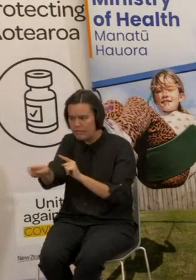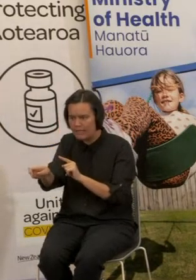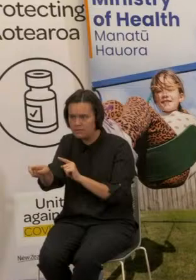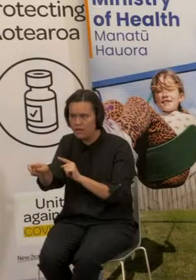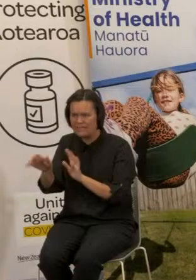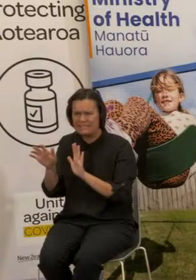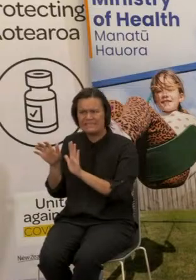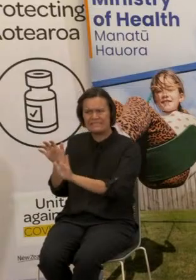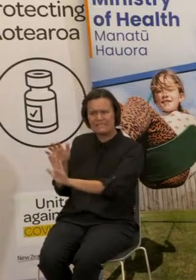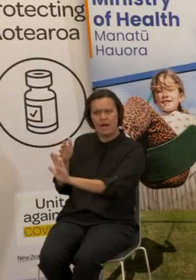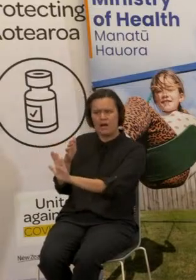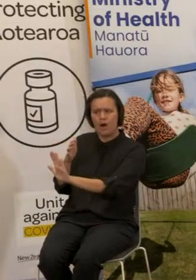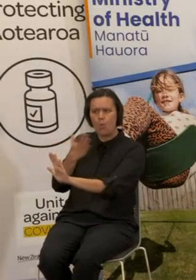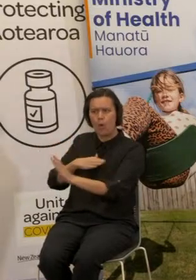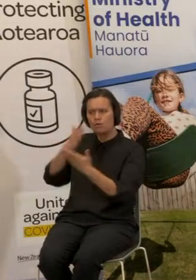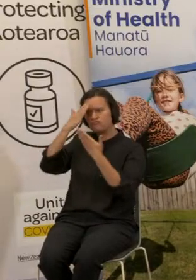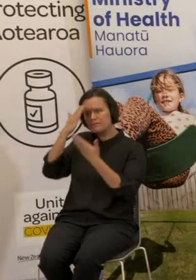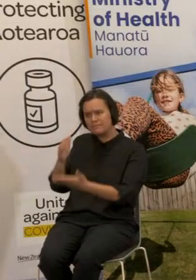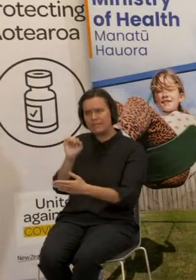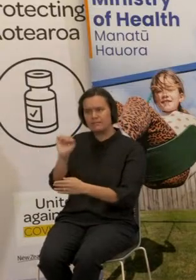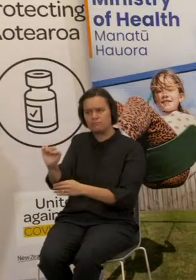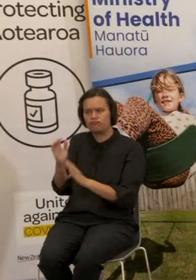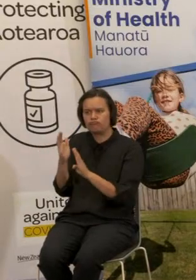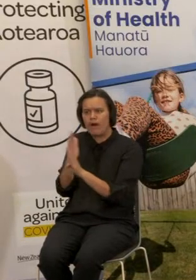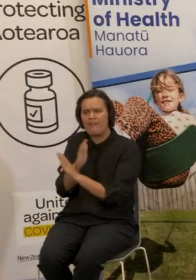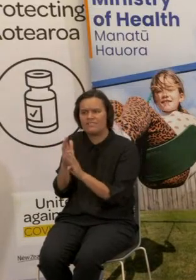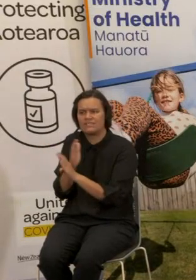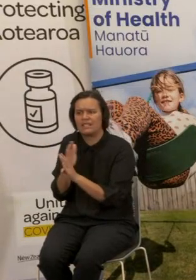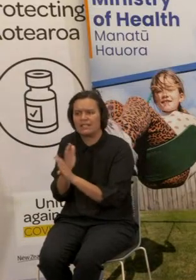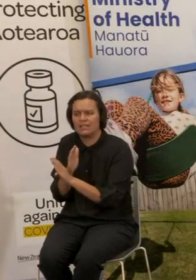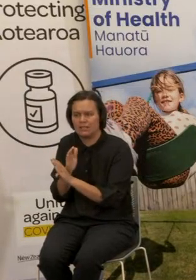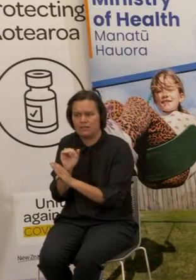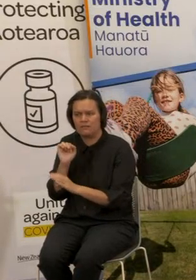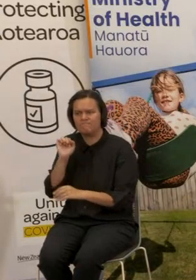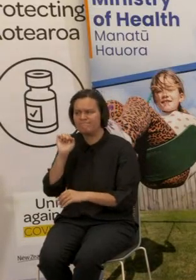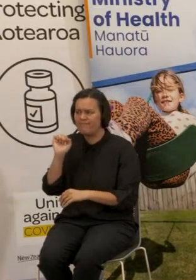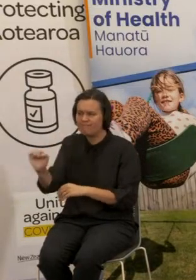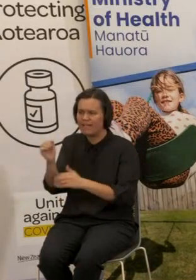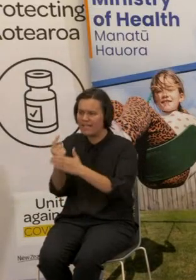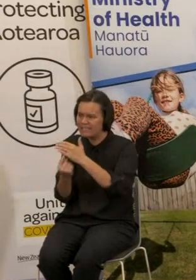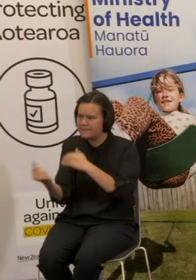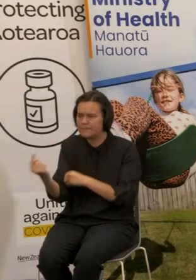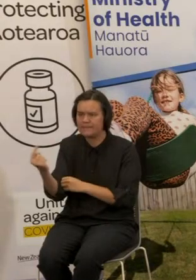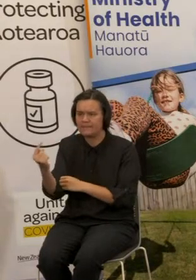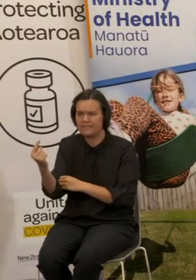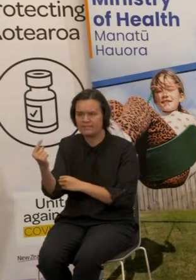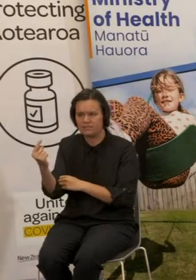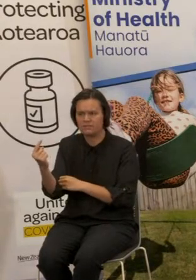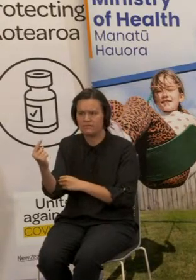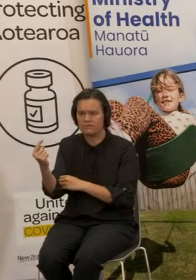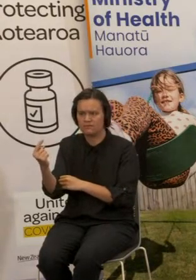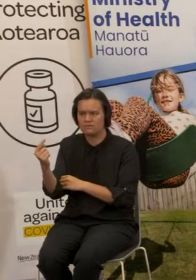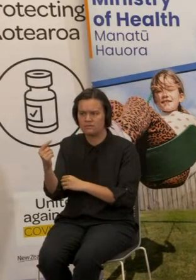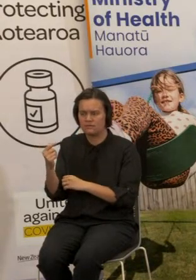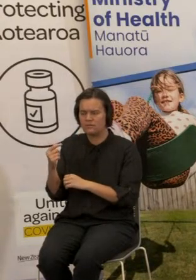because they want to respect, I guess, the rangatiratanga, the autonomy of each of their communities, and so they're okay to work at that